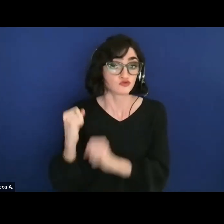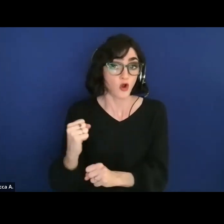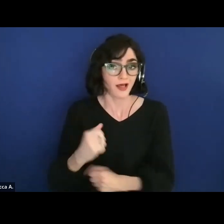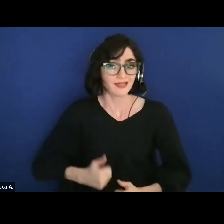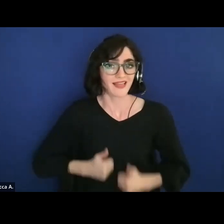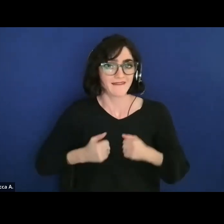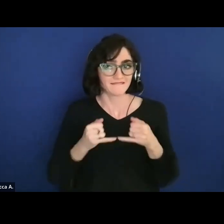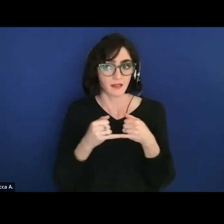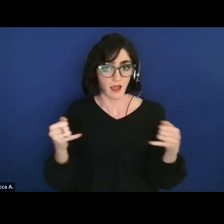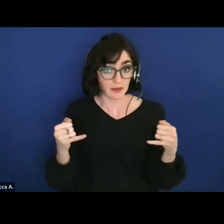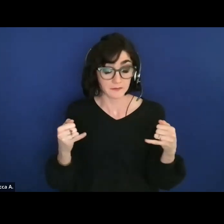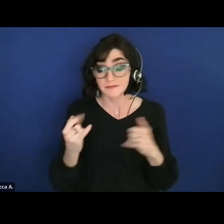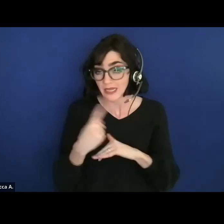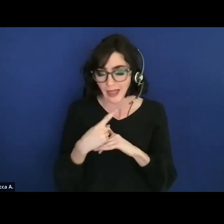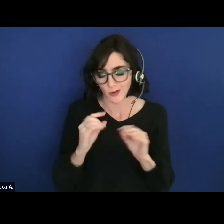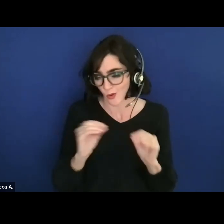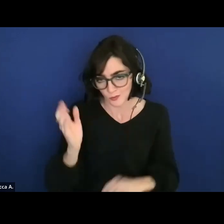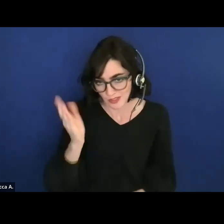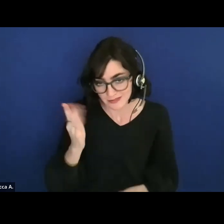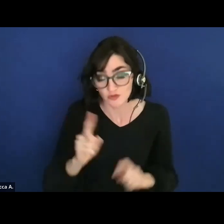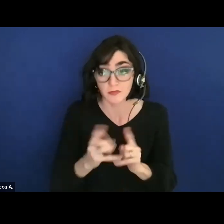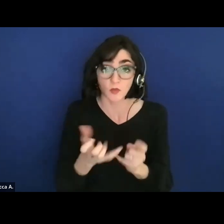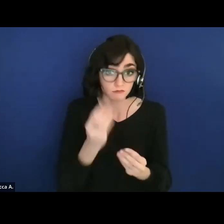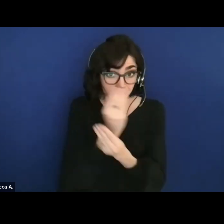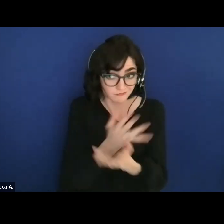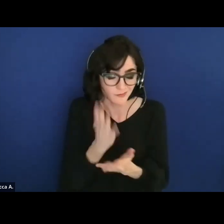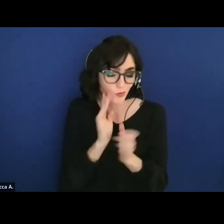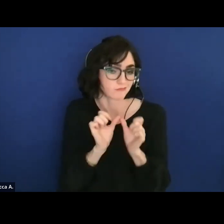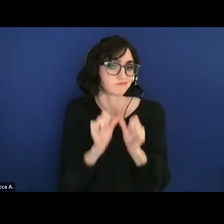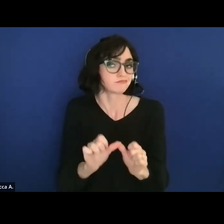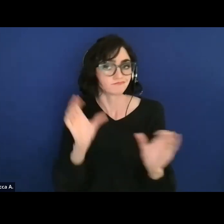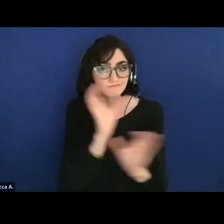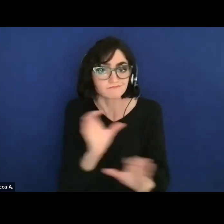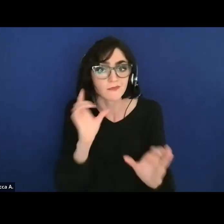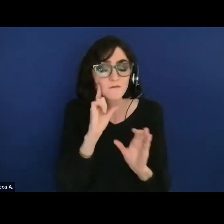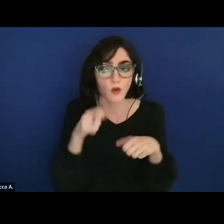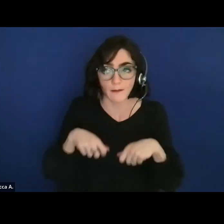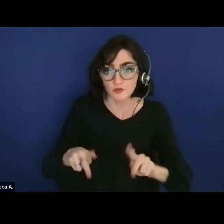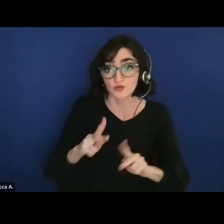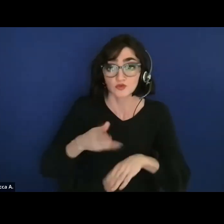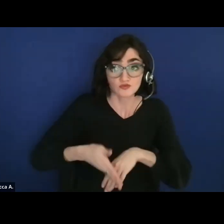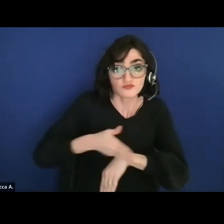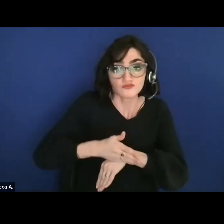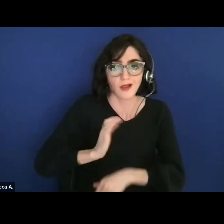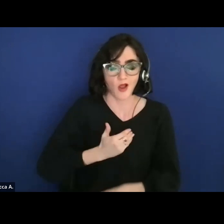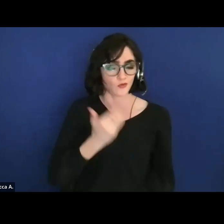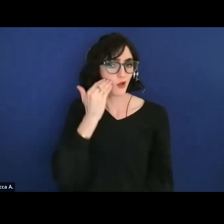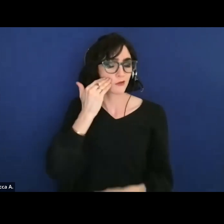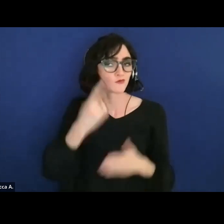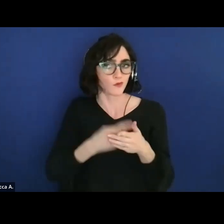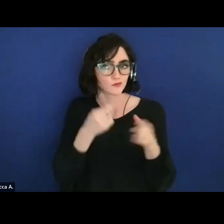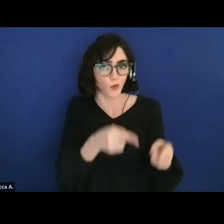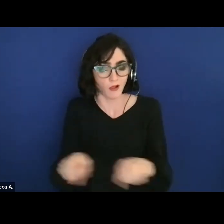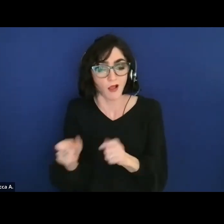but I wanted to say that I commit to continuing to find those opportunities to advance our knowledge of what's happening and what the tribes